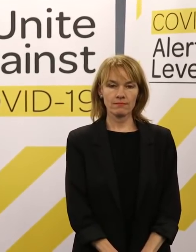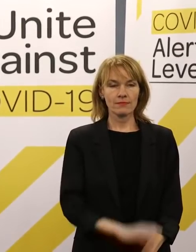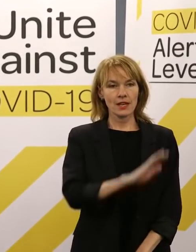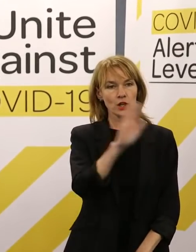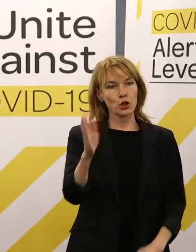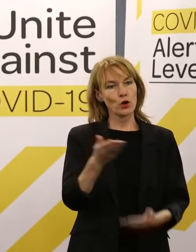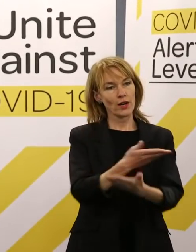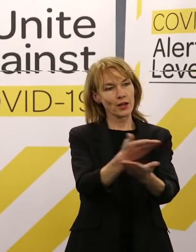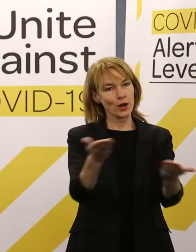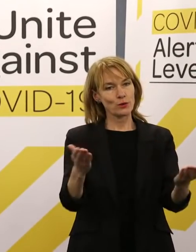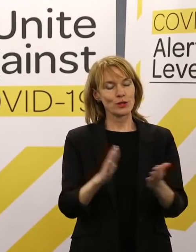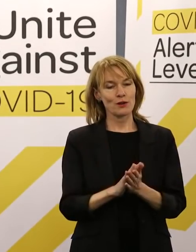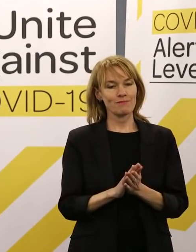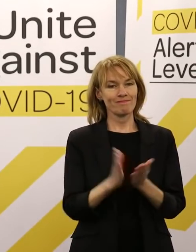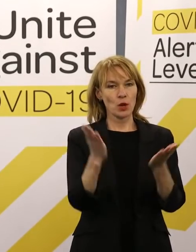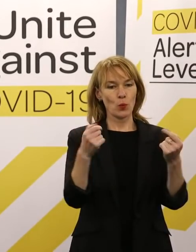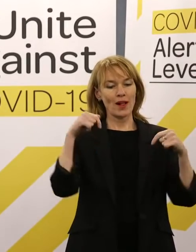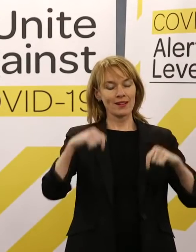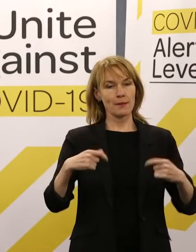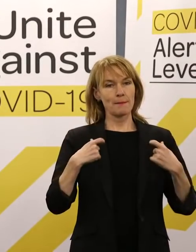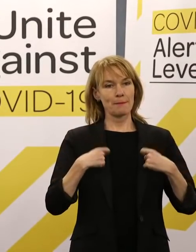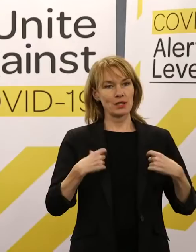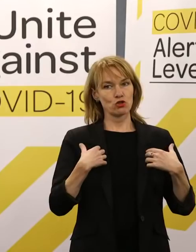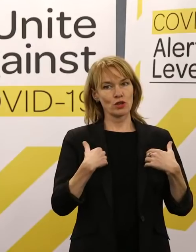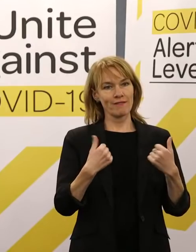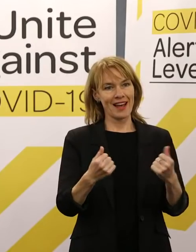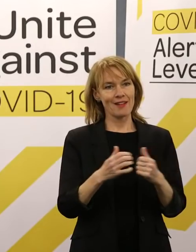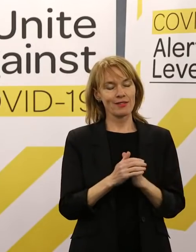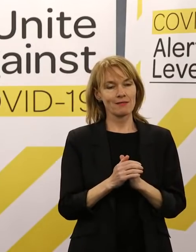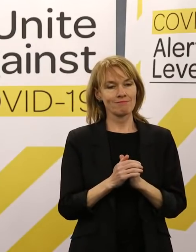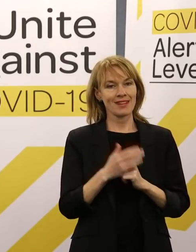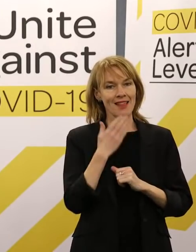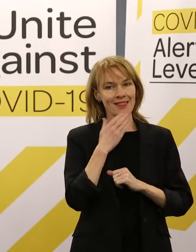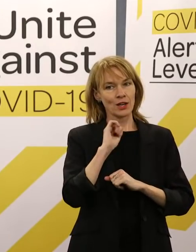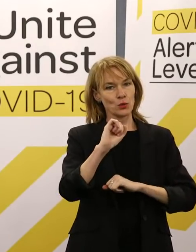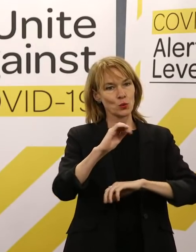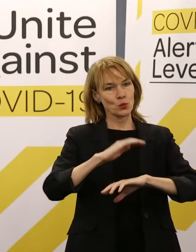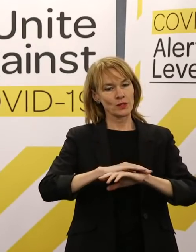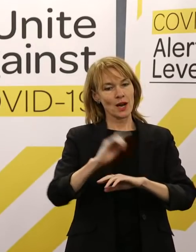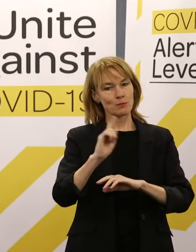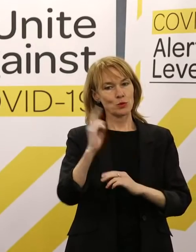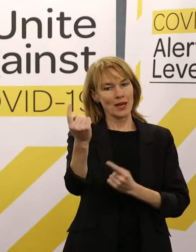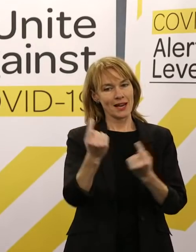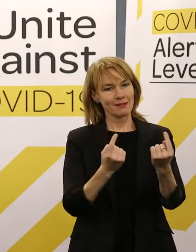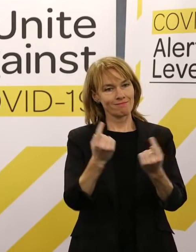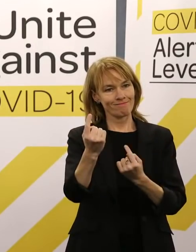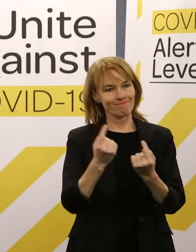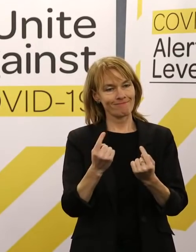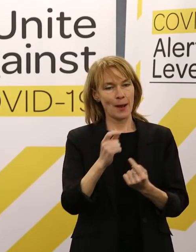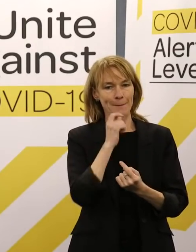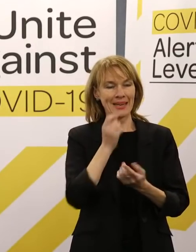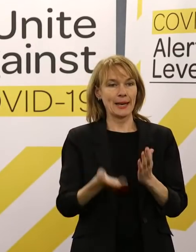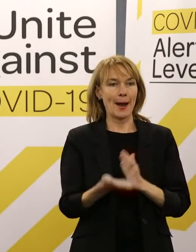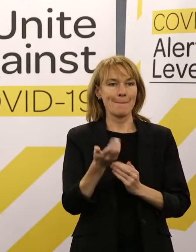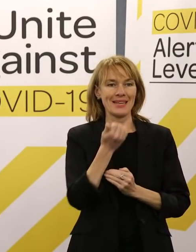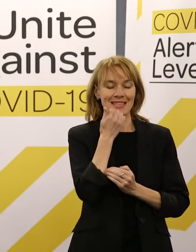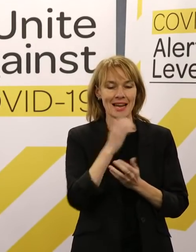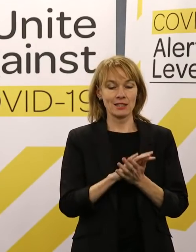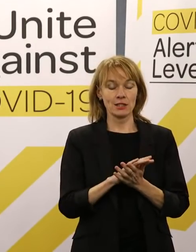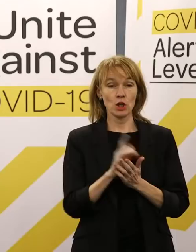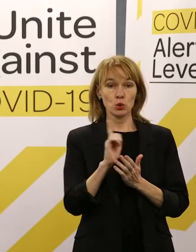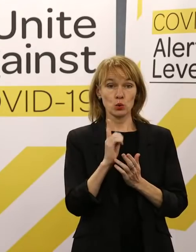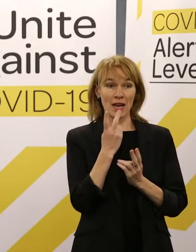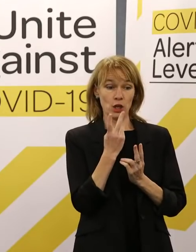Kia ora koutou katoa. Welcome to the Ministry of Health, and thanks for attending the update today. So today there are 2 new cases